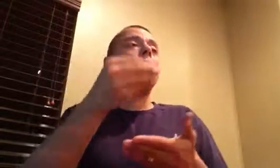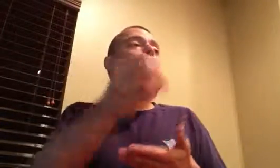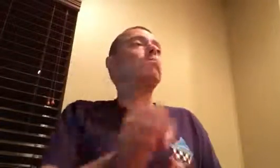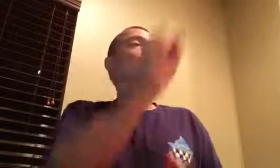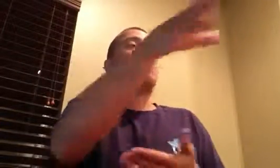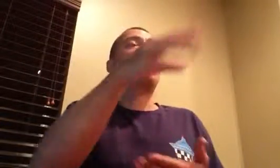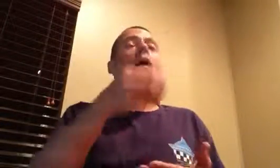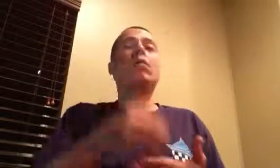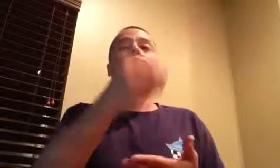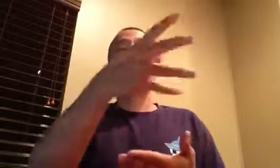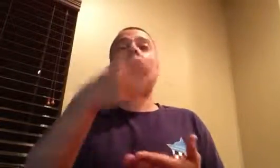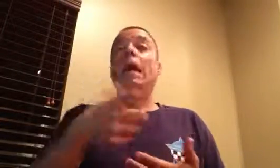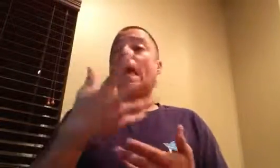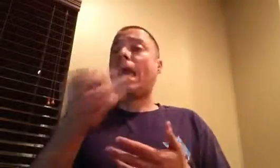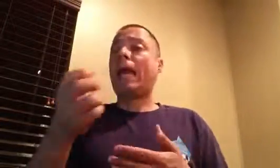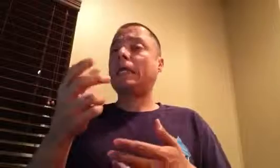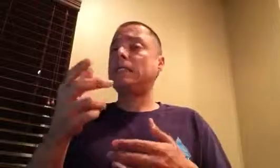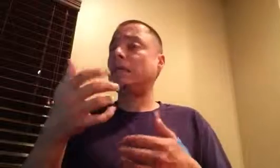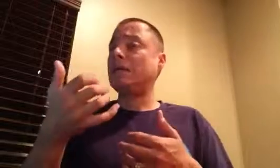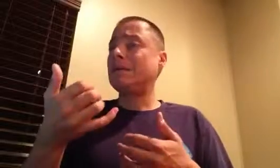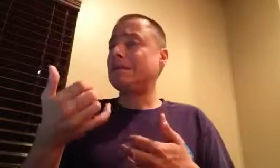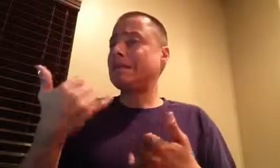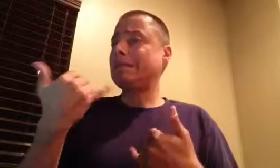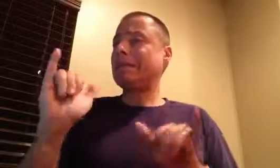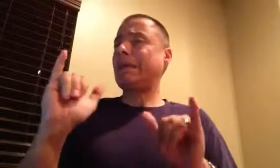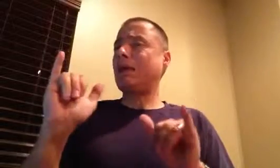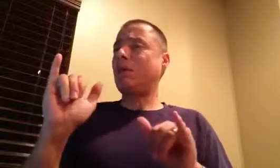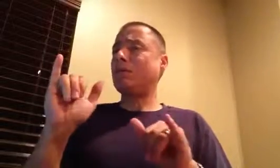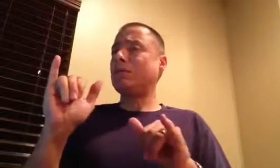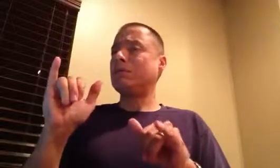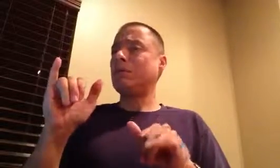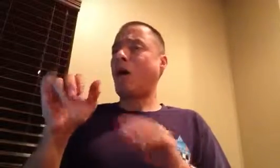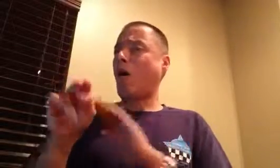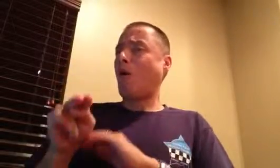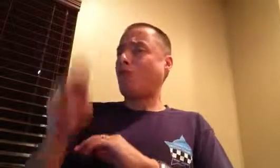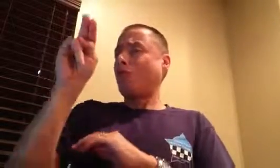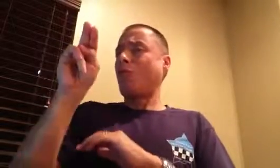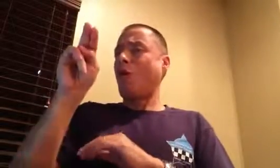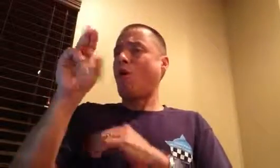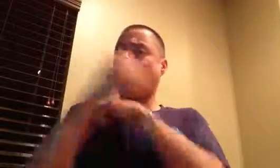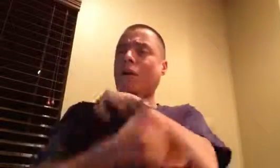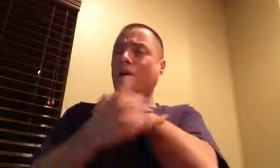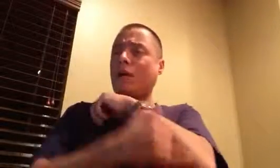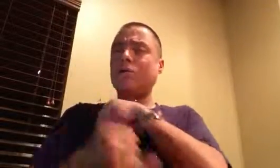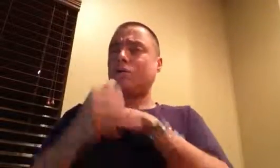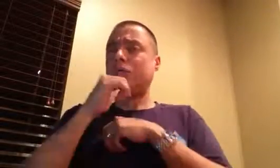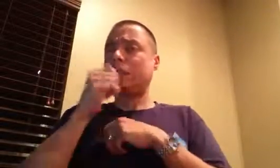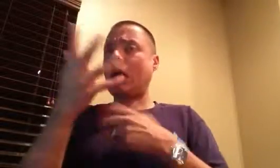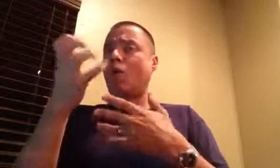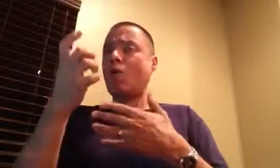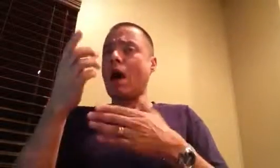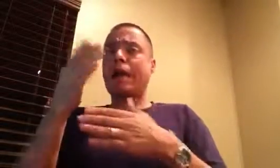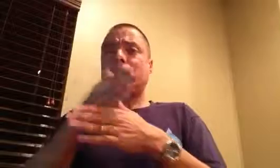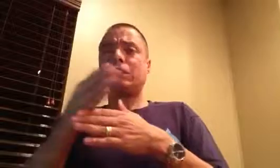northern countries will not share with the need. Even when we have more than enough, we are afraid to share. We are afraid